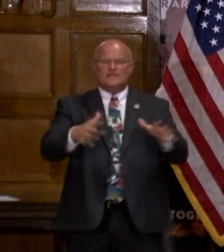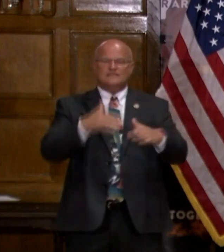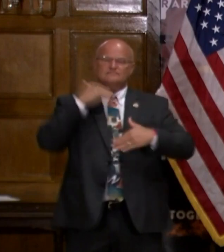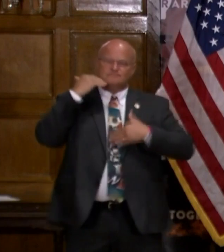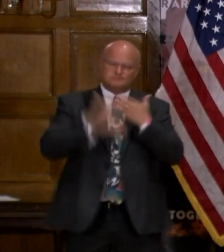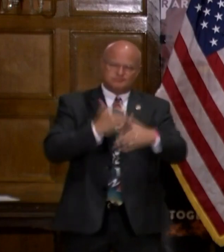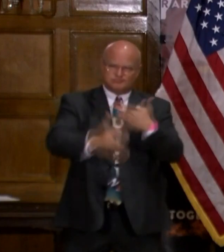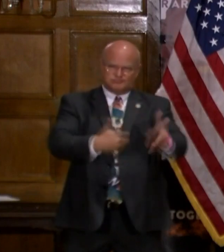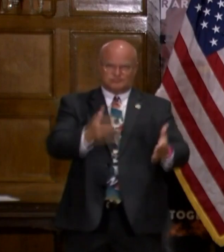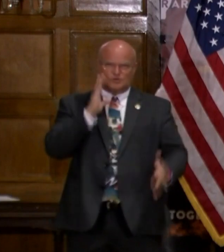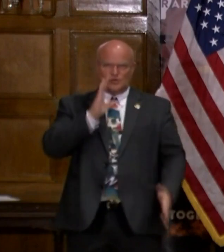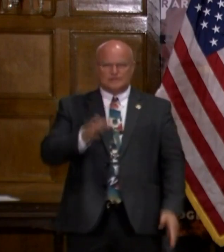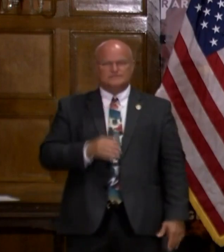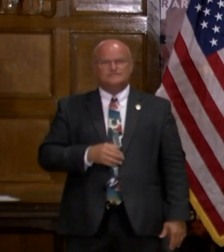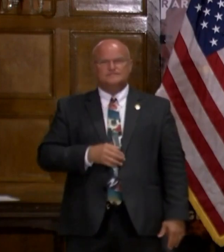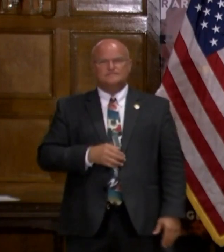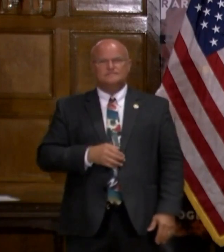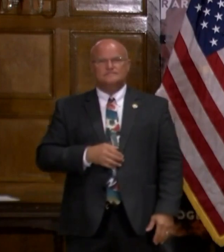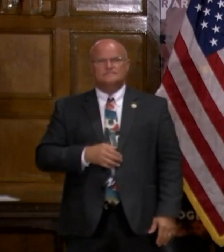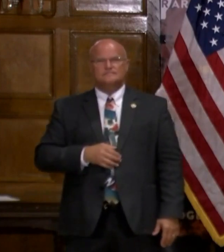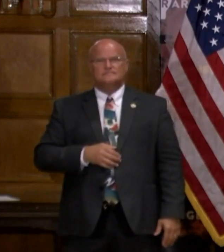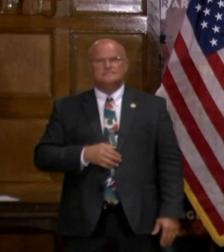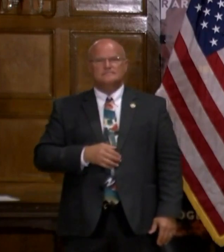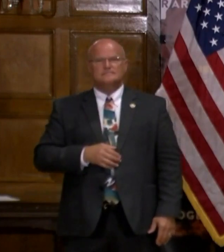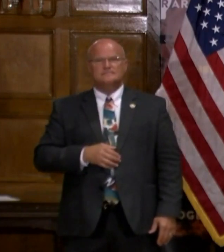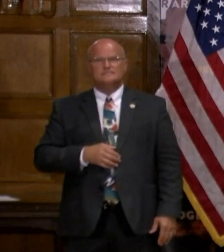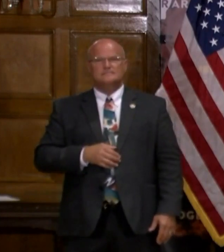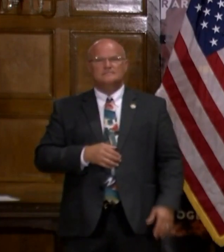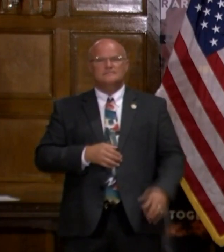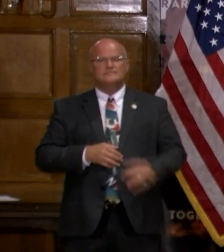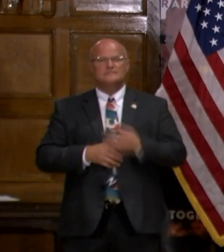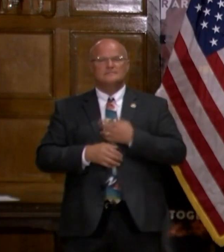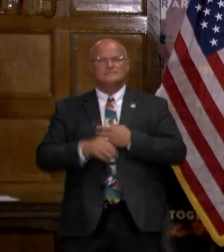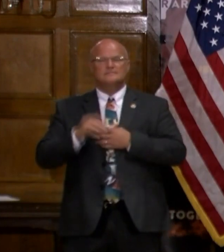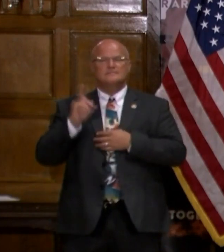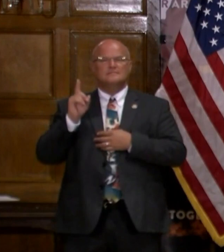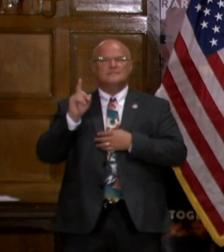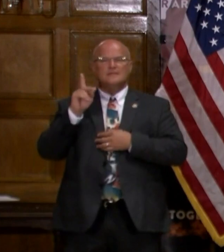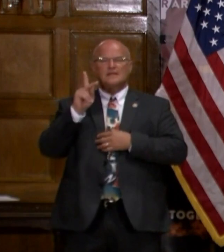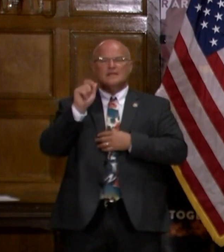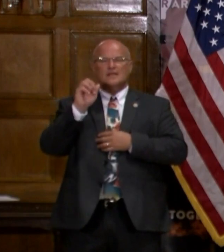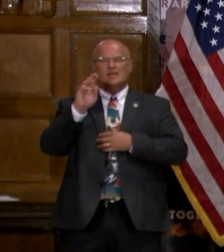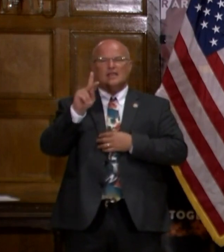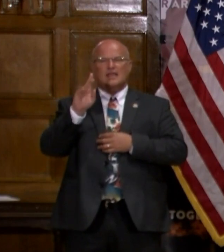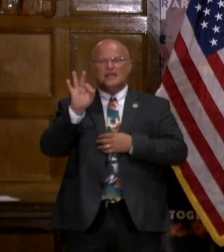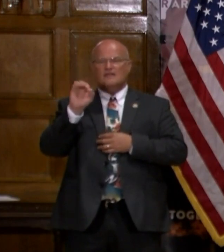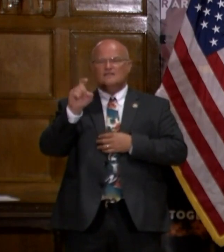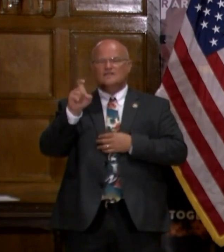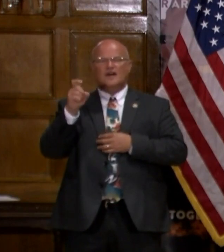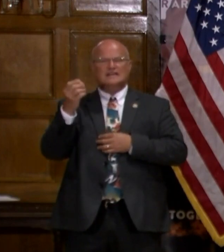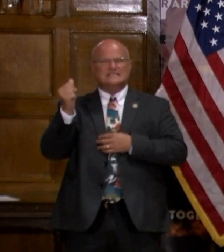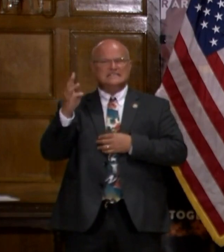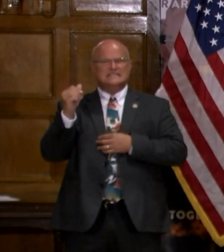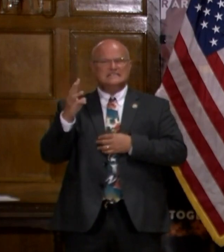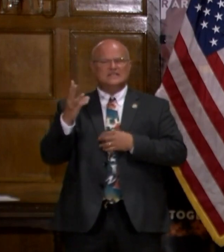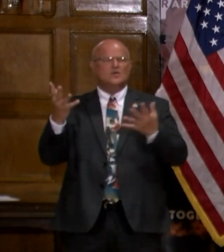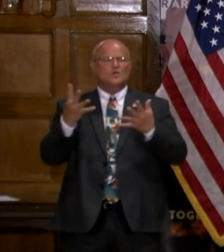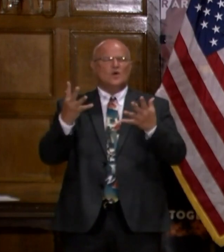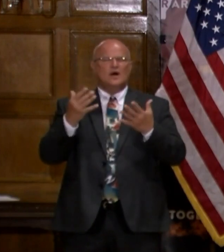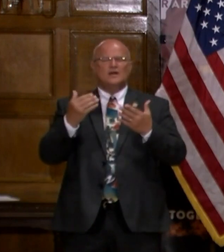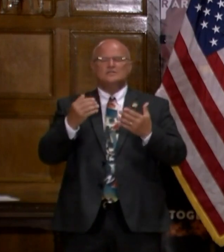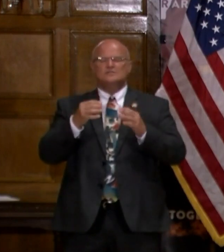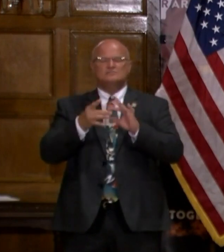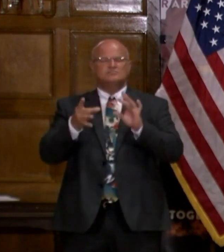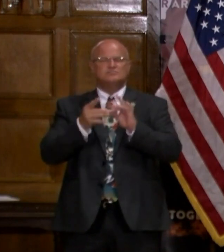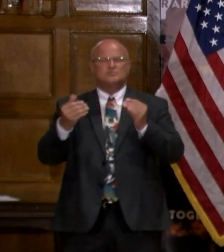can proceed with this. Hi, Governor. Hunter Hoagland here with KRK and Fox 16. Wanted to get your take on the new